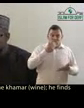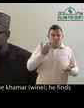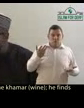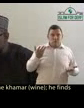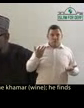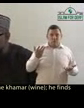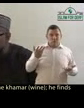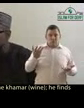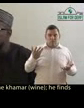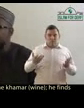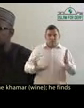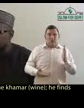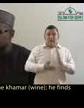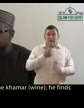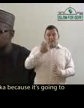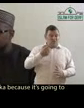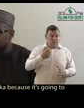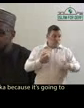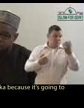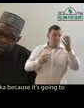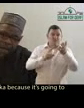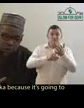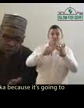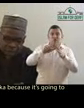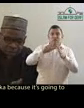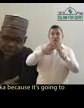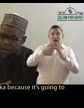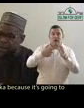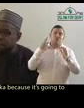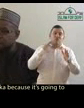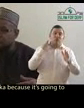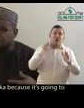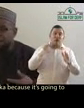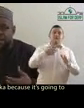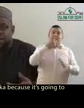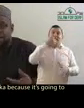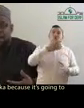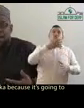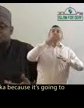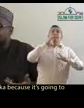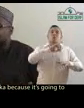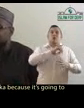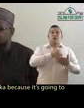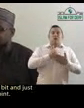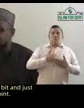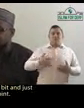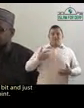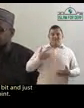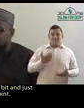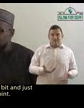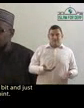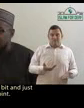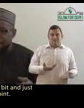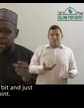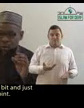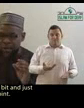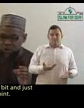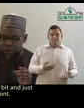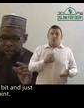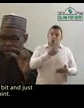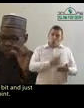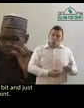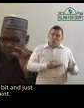some khamr, he finds khamr, vodka. He's allowed to drink that vodka because it is going to help him to live. And he